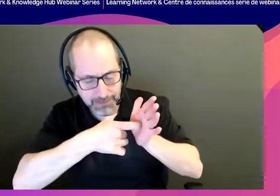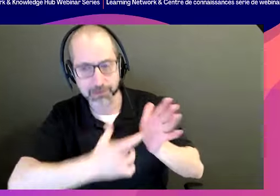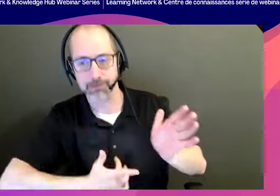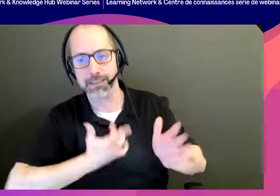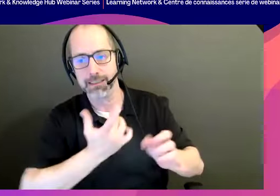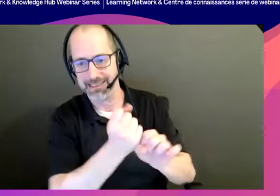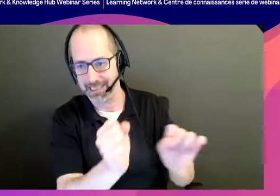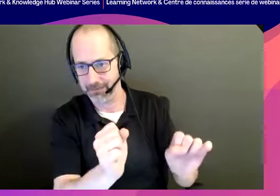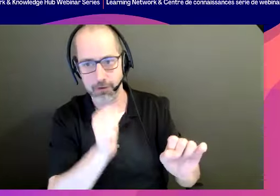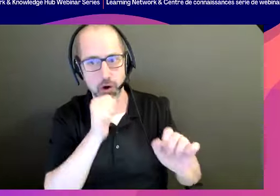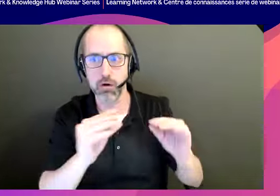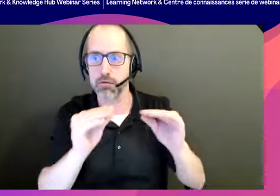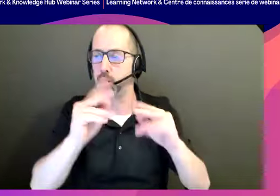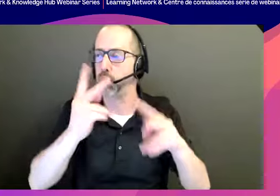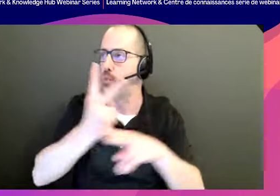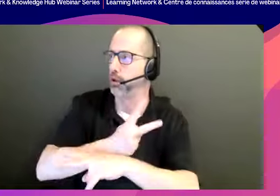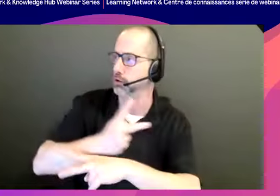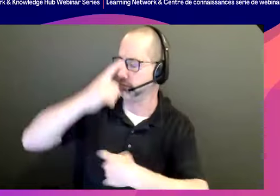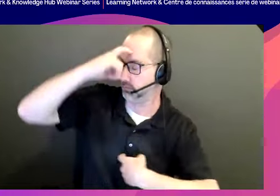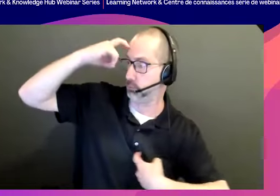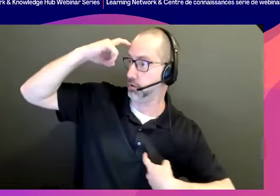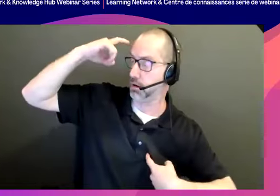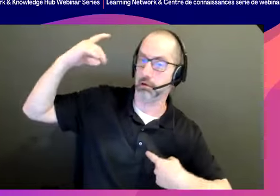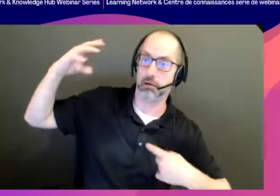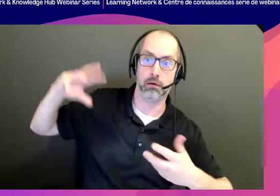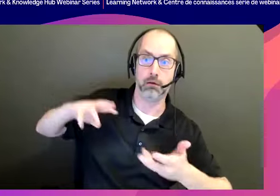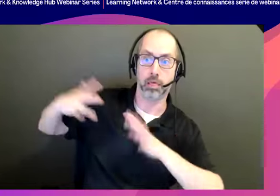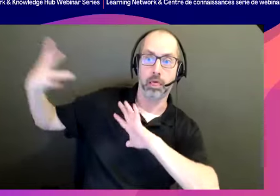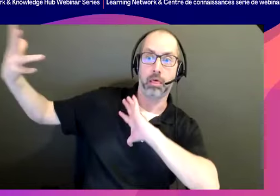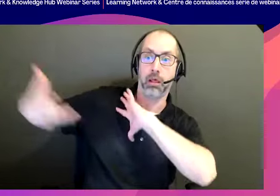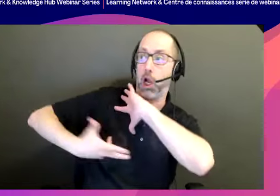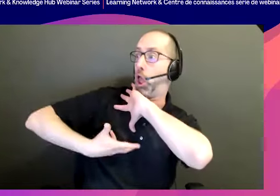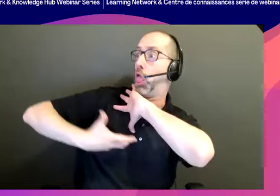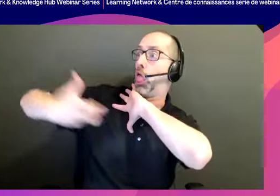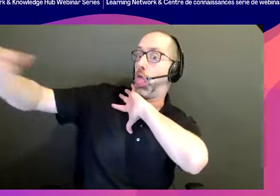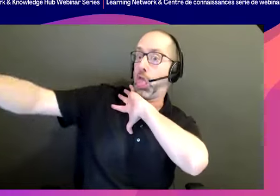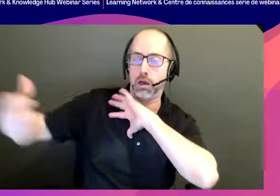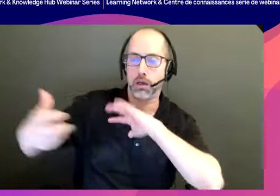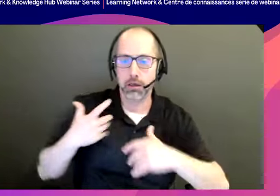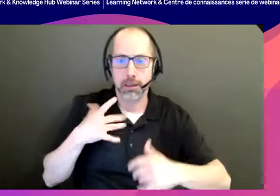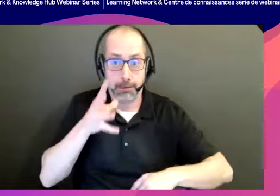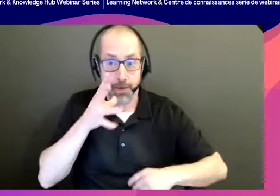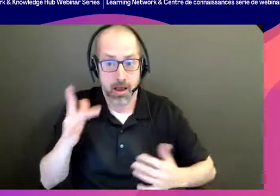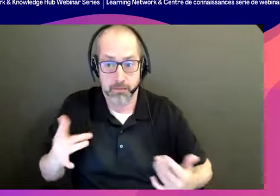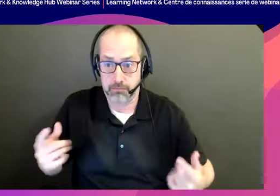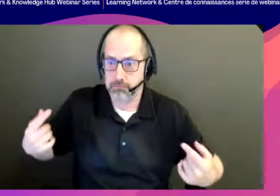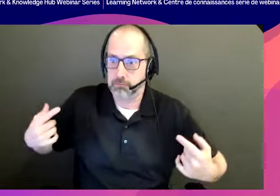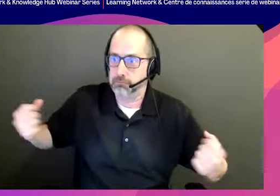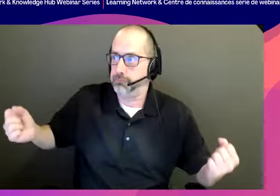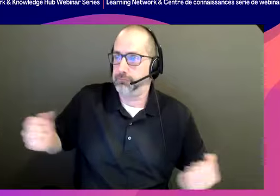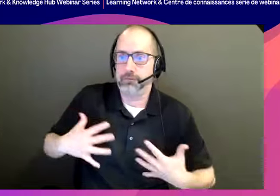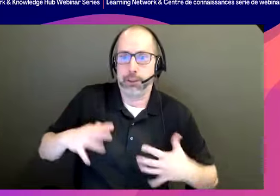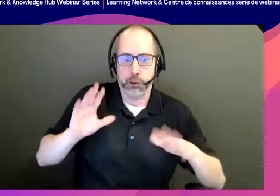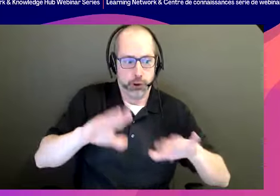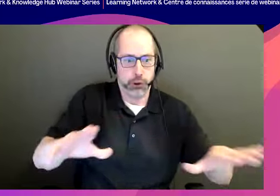trauma. They probably fear that the children will be removed.